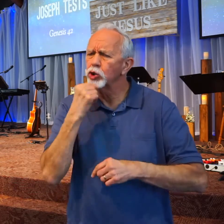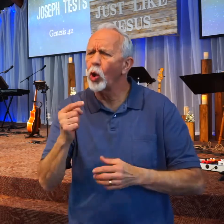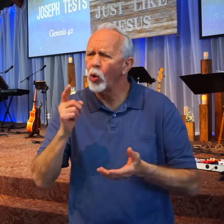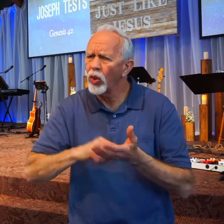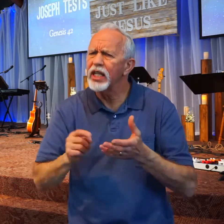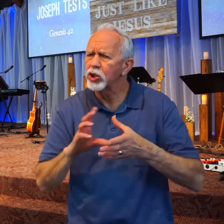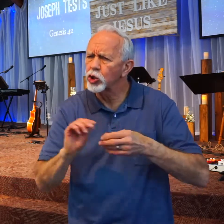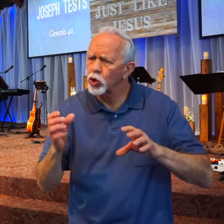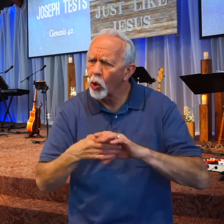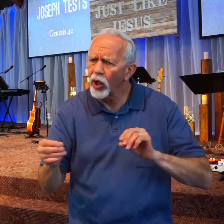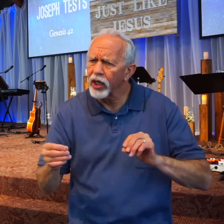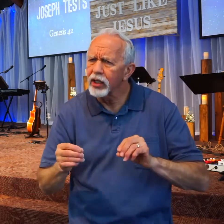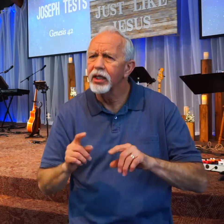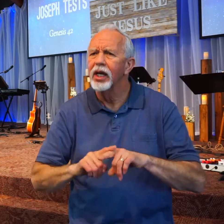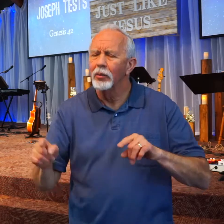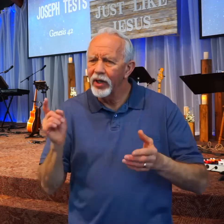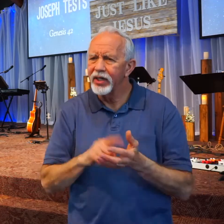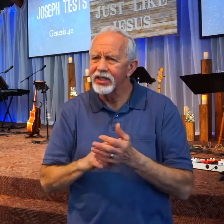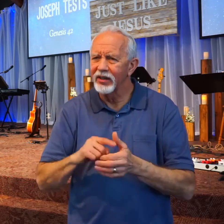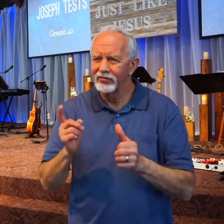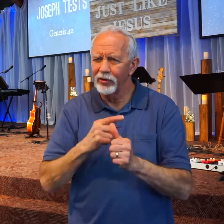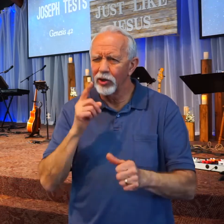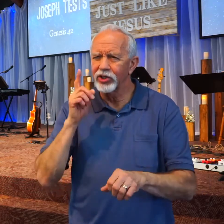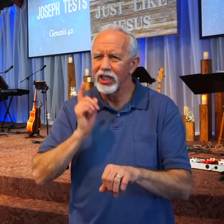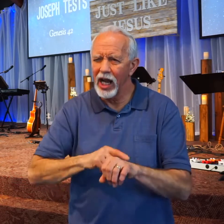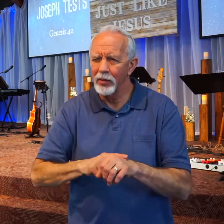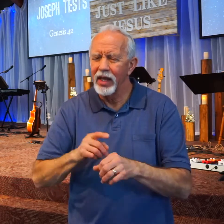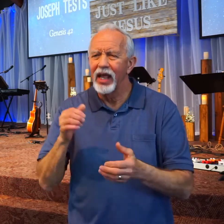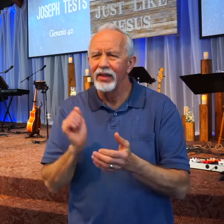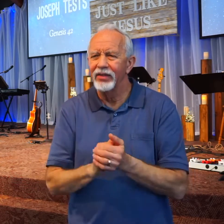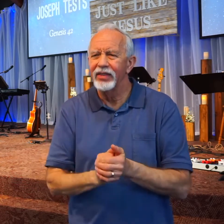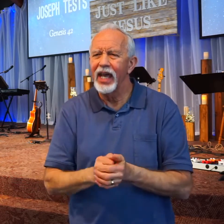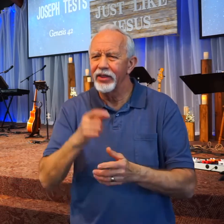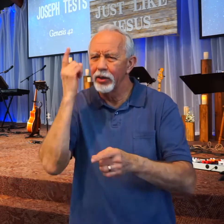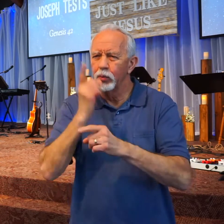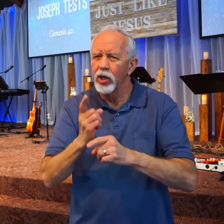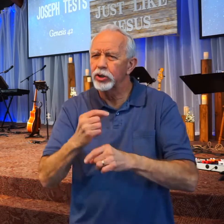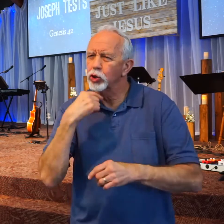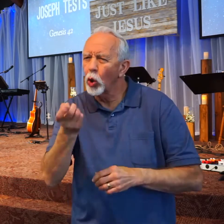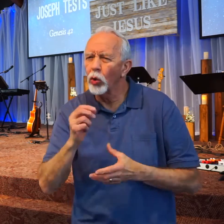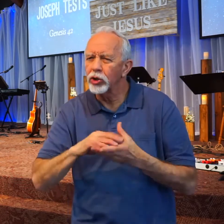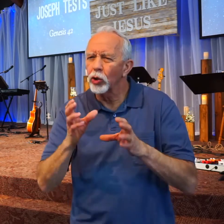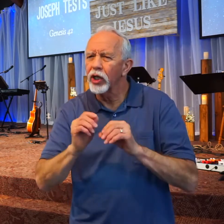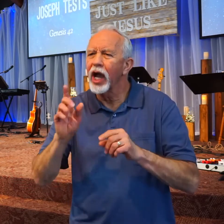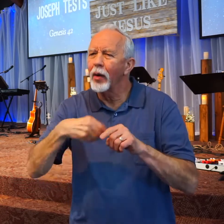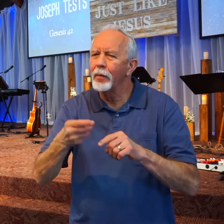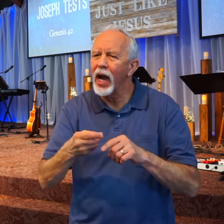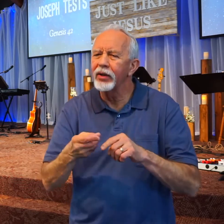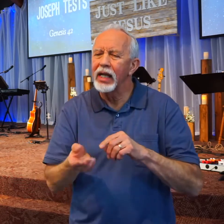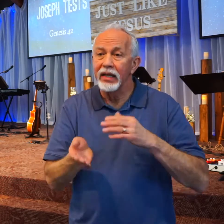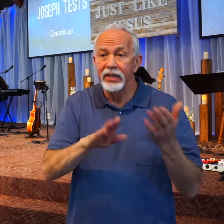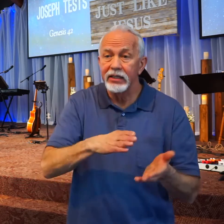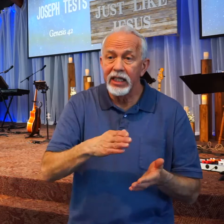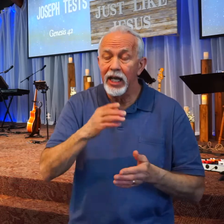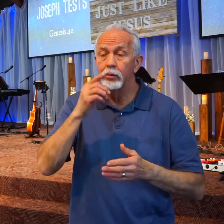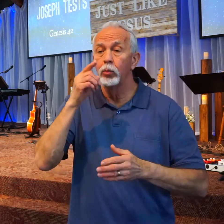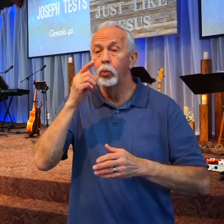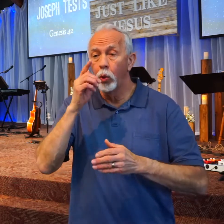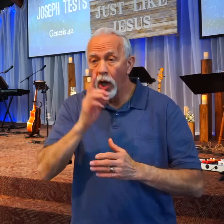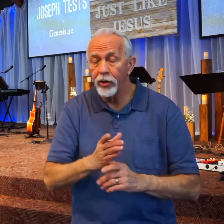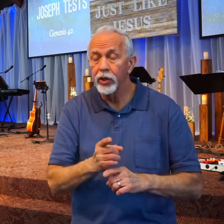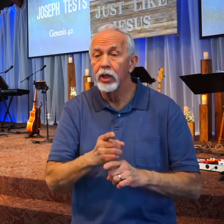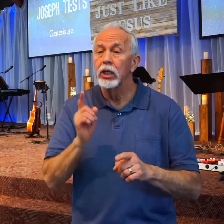story. But this is the first time that they have told the story about the dead brother to the dead